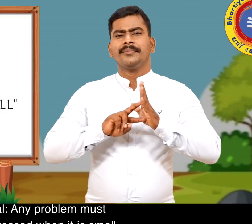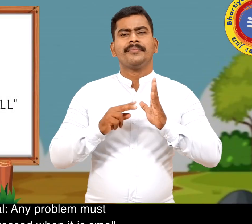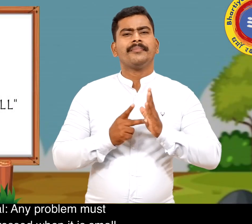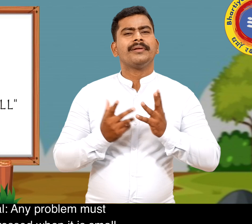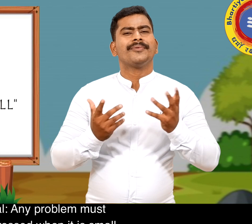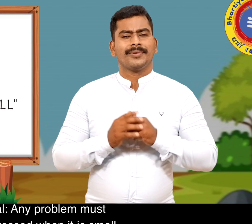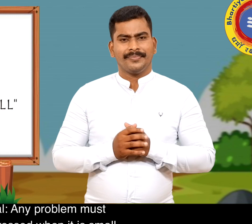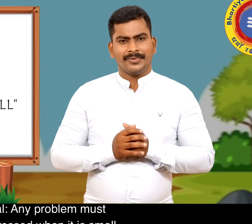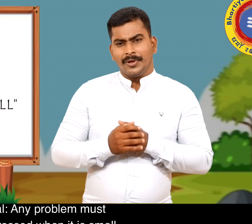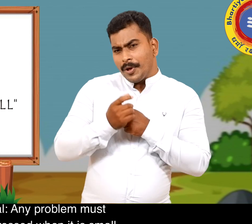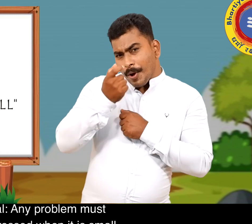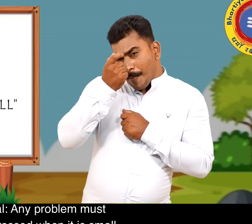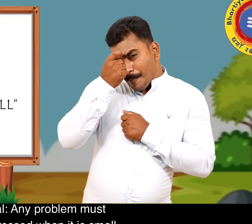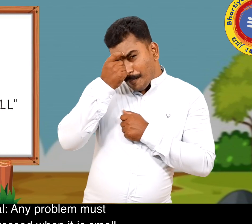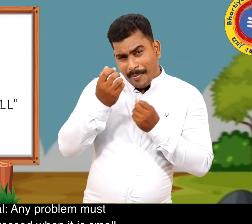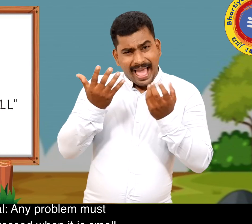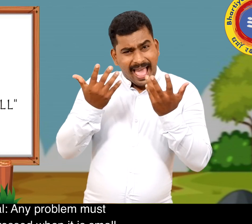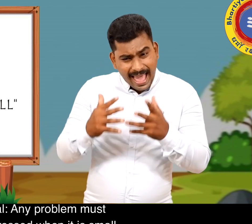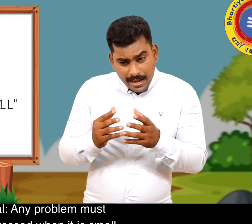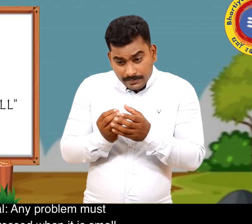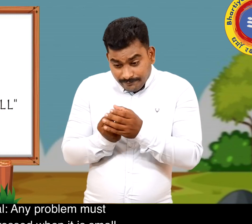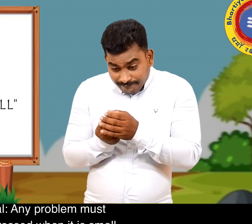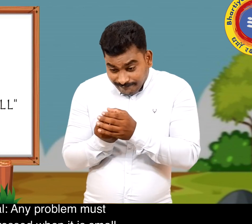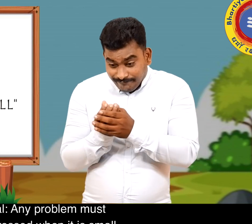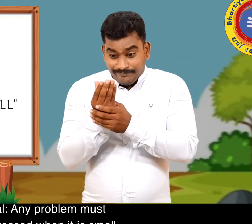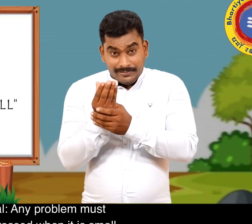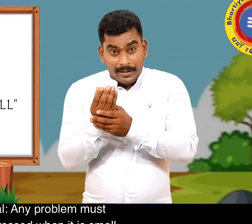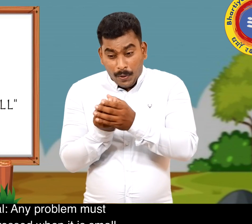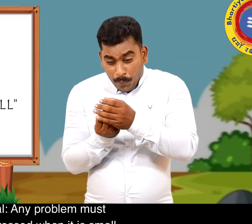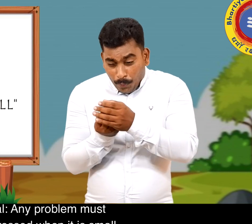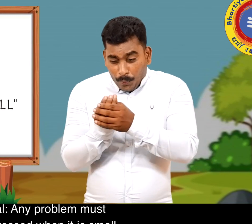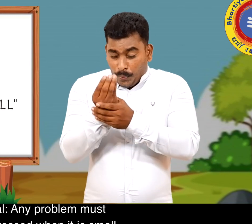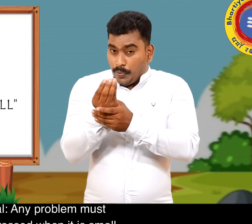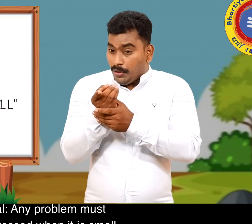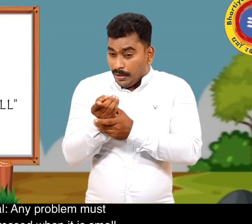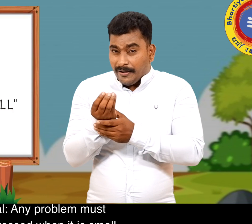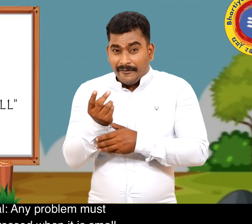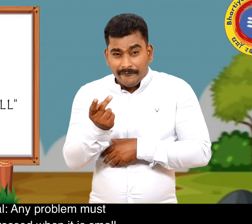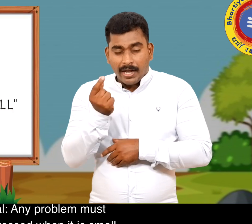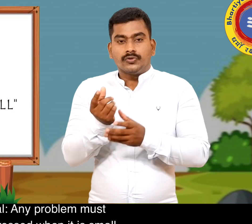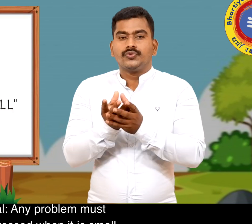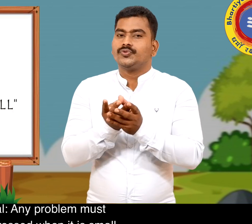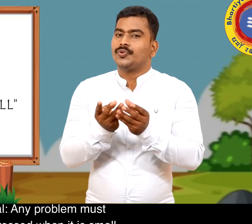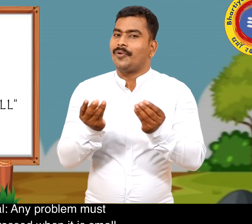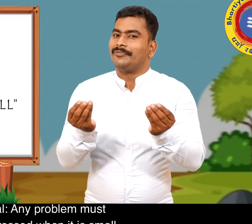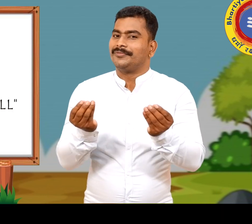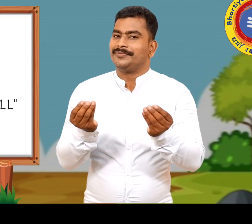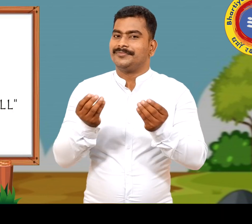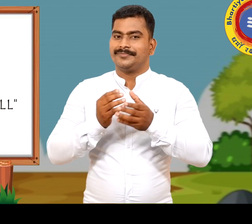Moral of the story: any problem must be addressed when it is small.